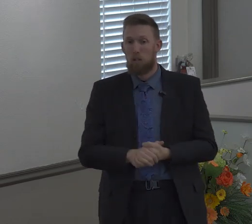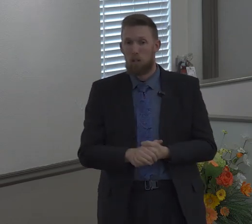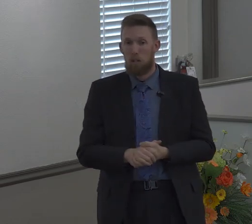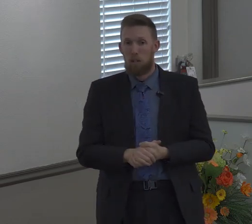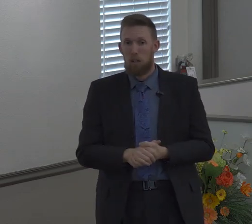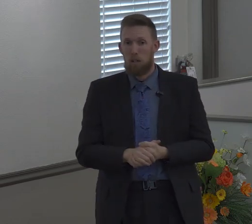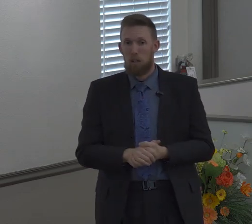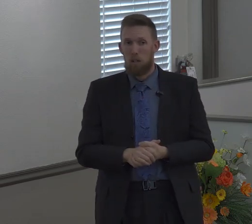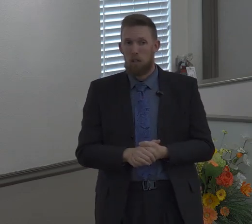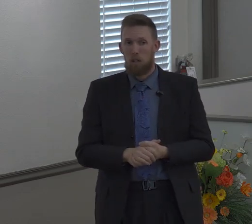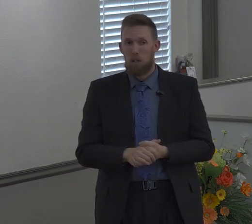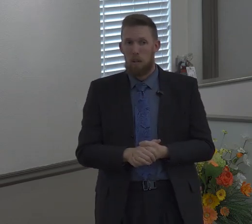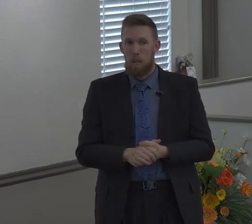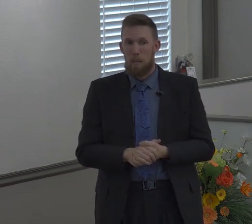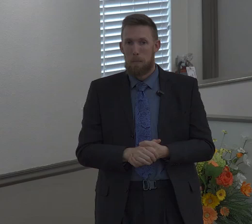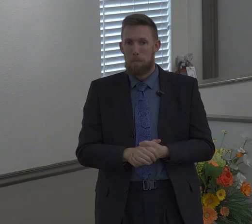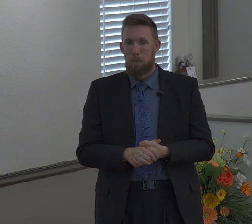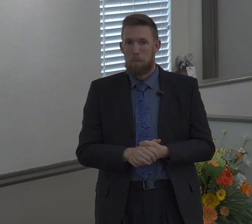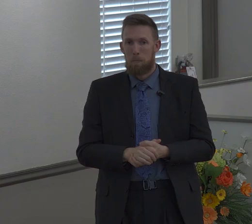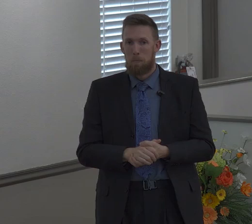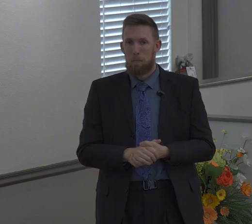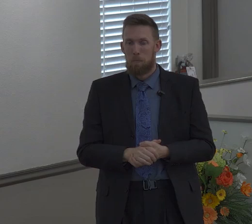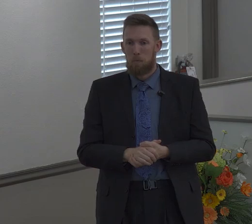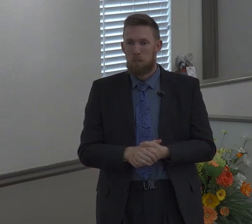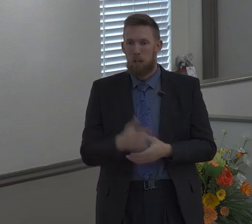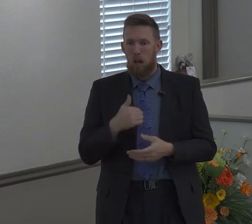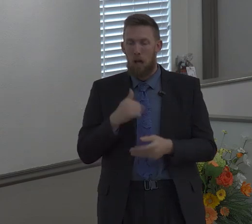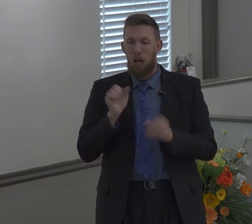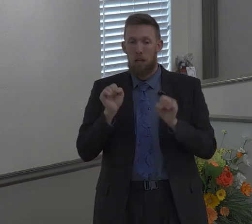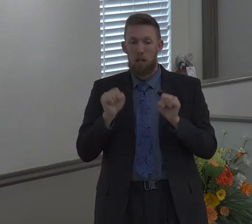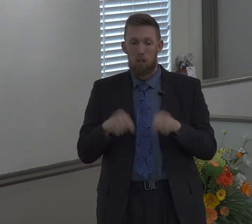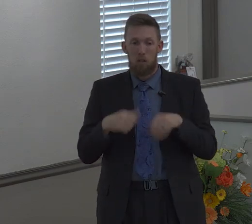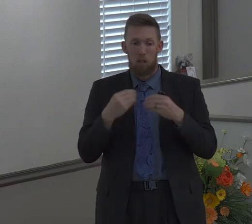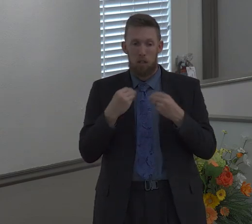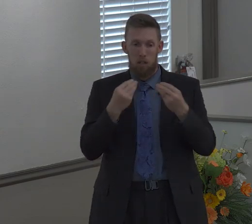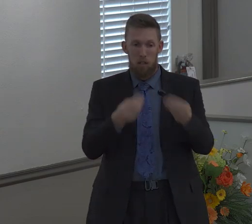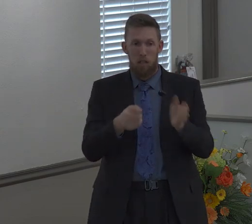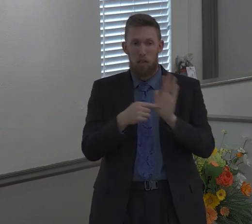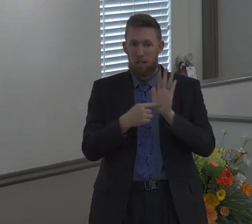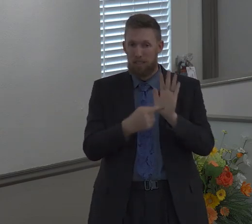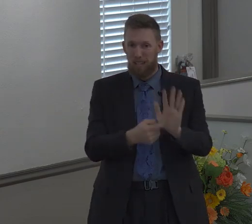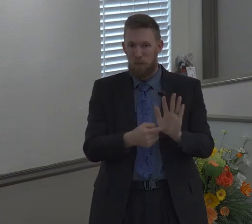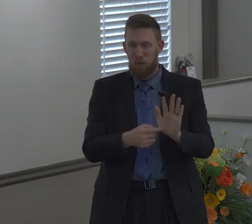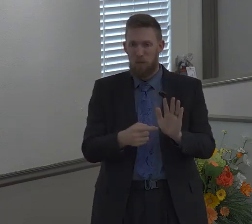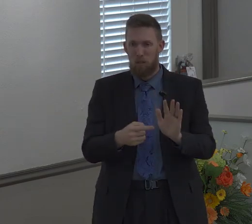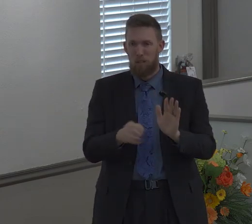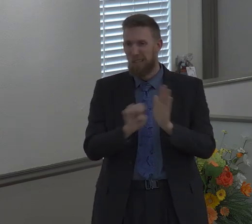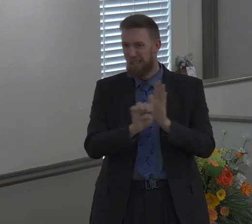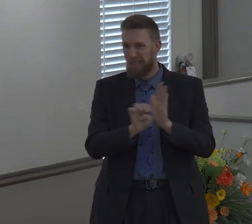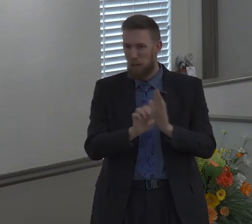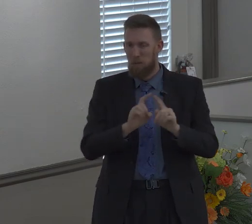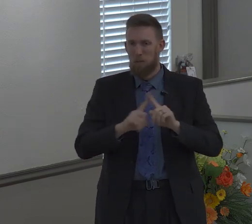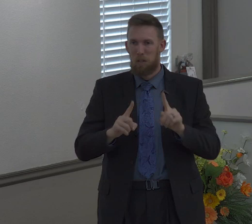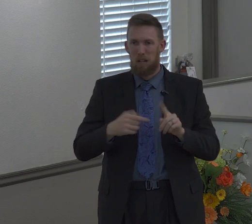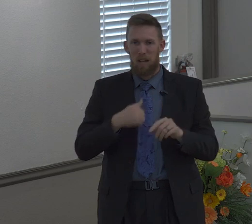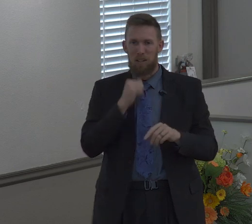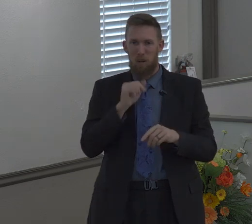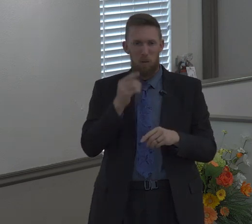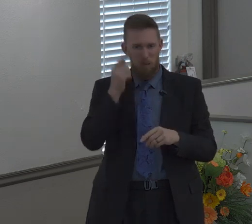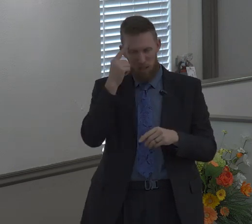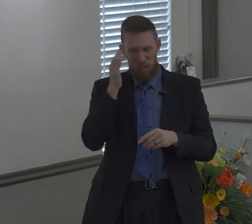Now, I could give you some examples today, but I'm afraid that I really would offend somebody. And that's not my intention today.